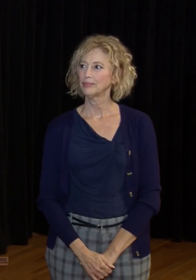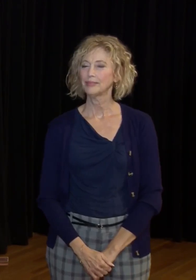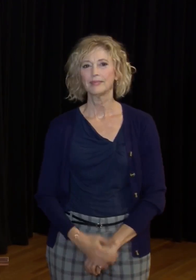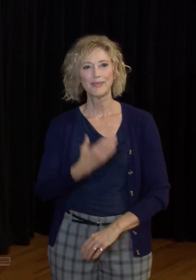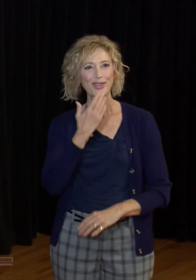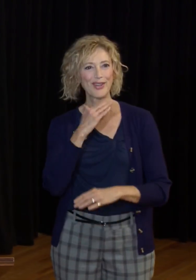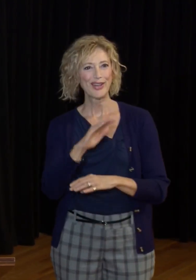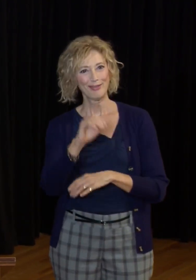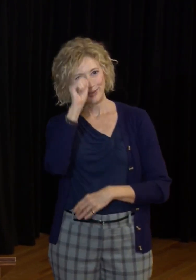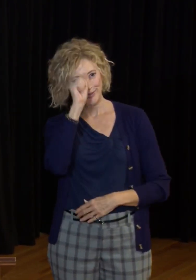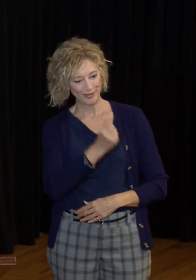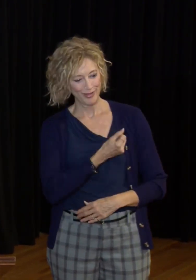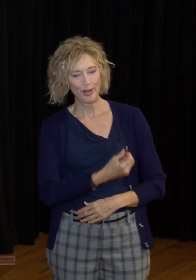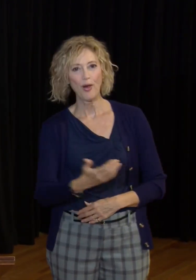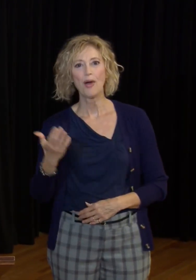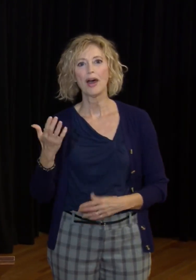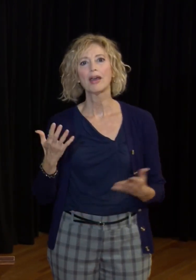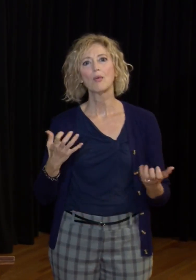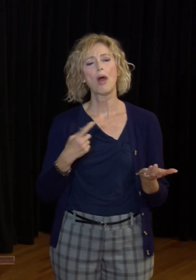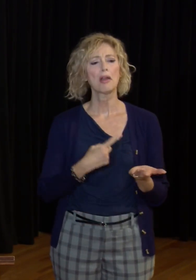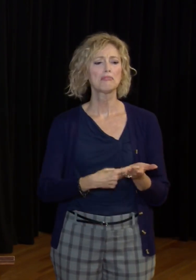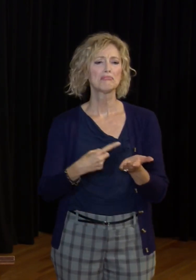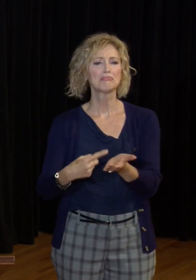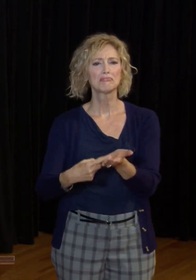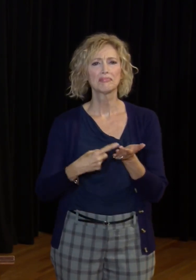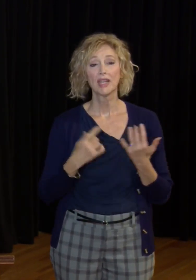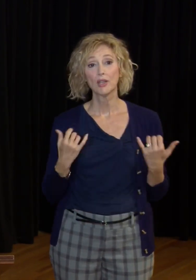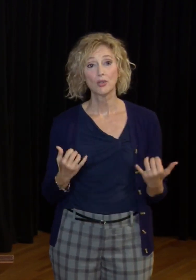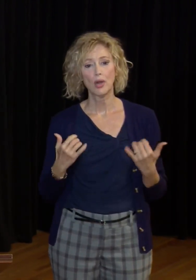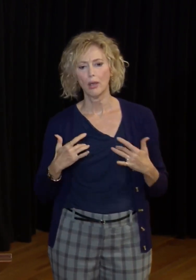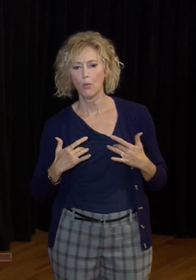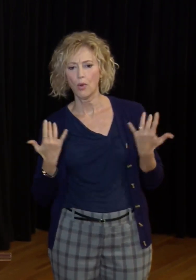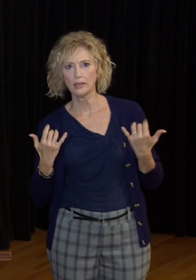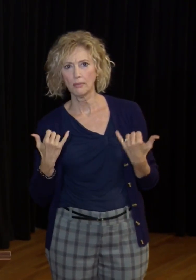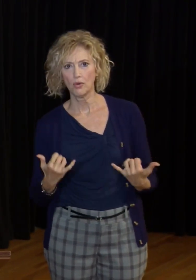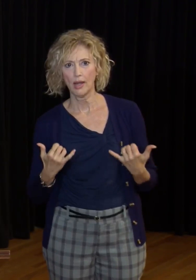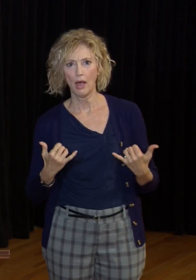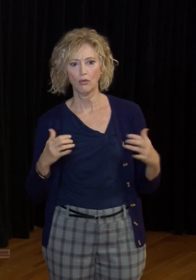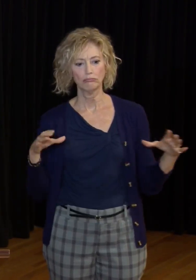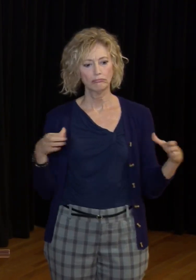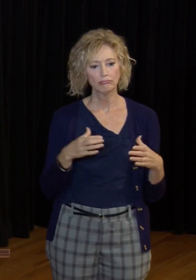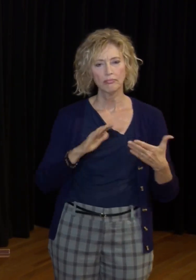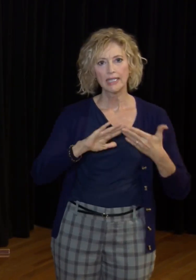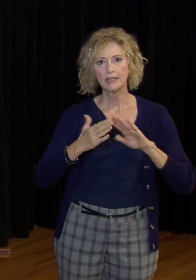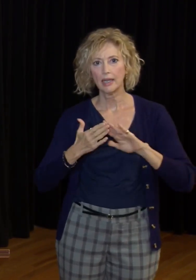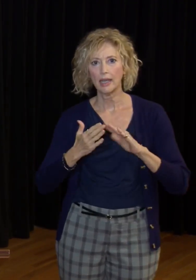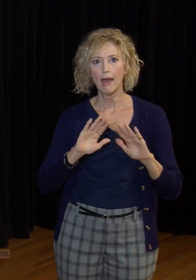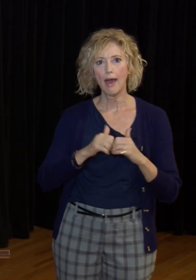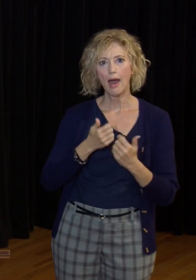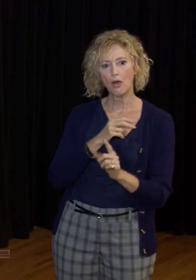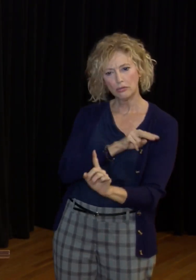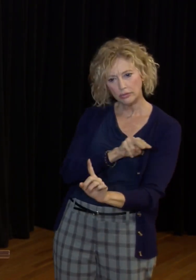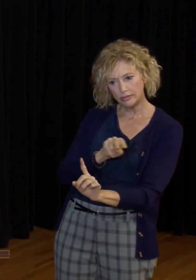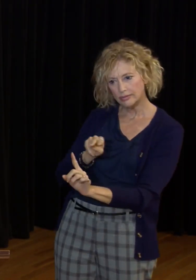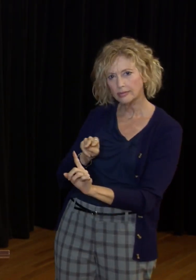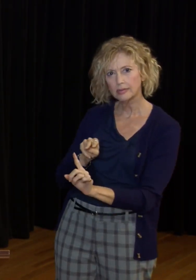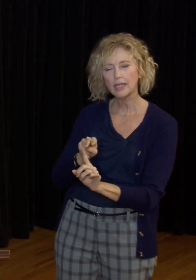Well, good afternoon and aloha. I wanted to have a conversation today about where we're at as a city, how we're looking at things, and just